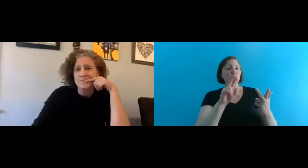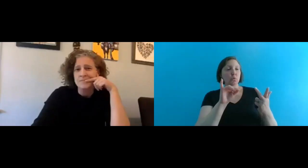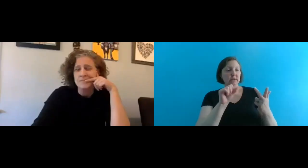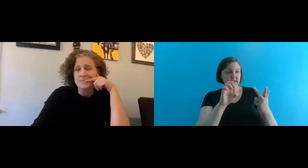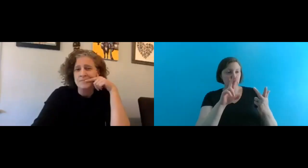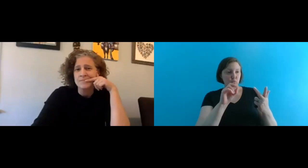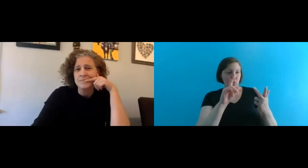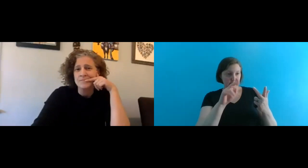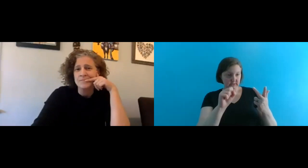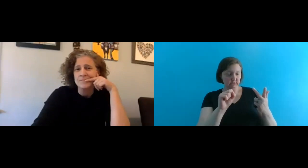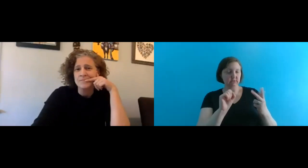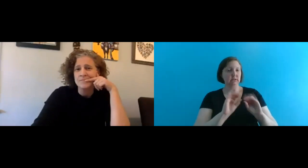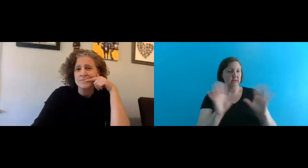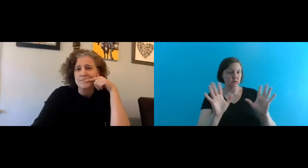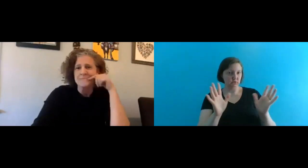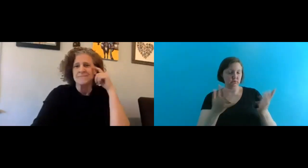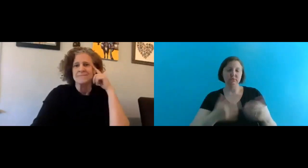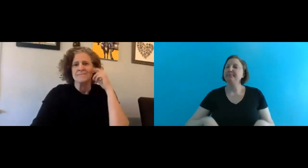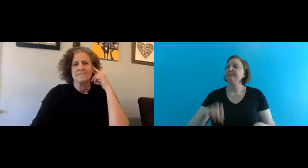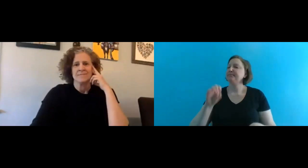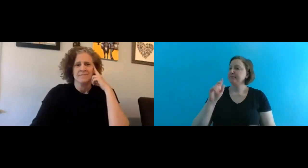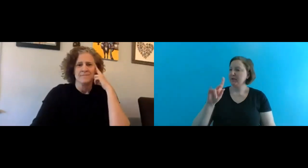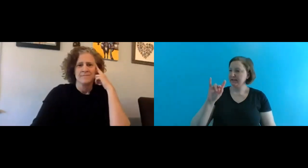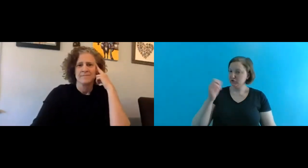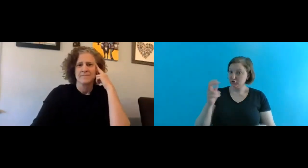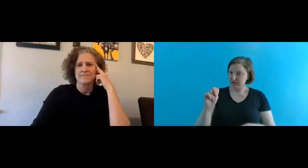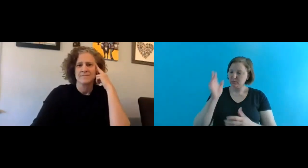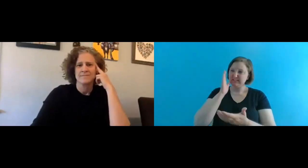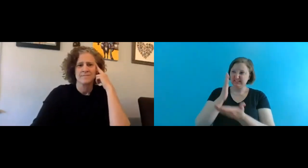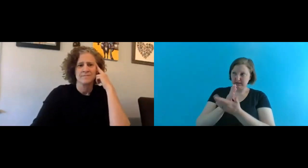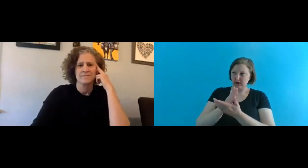and so now that all you should works for see is me. Edna and Louise.